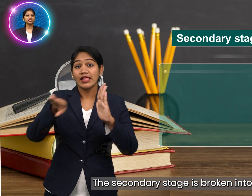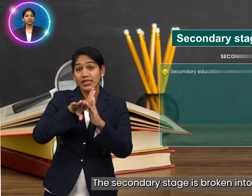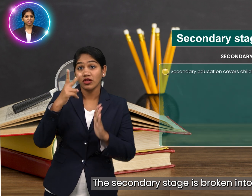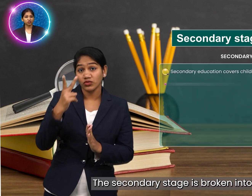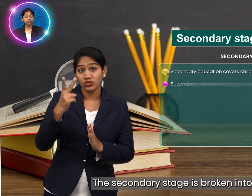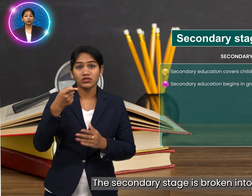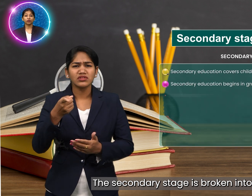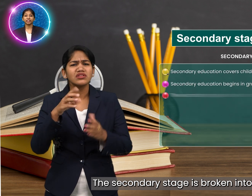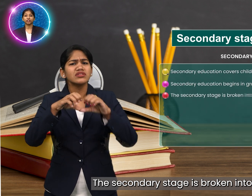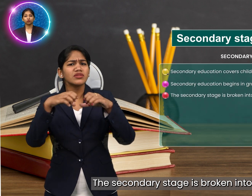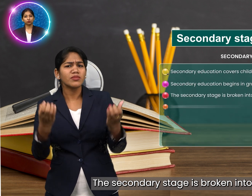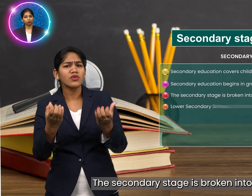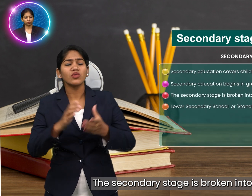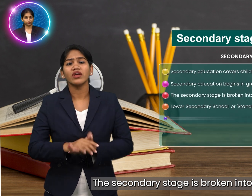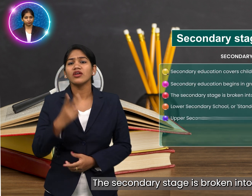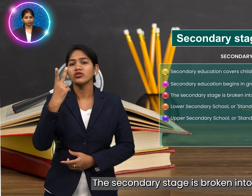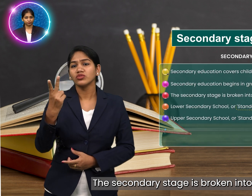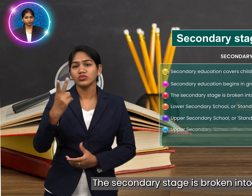The secondary stage is broken into